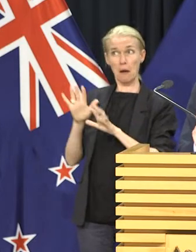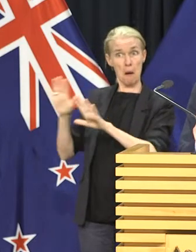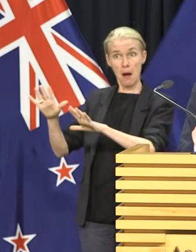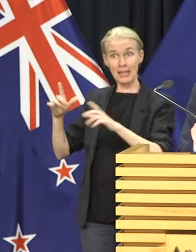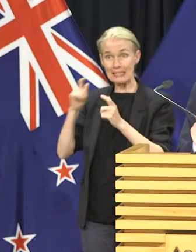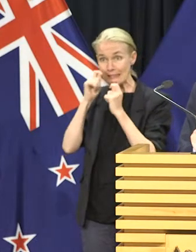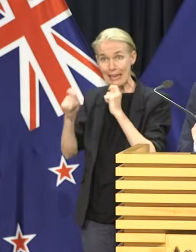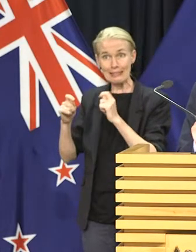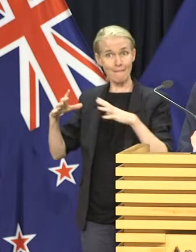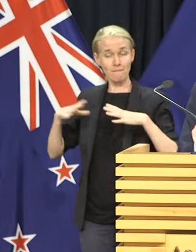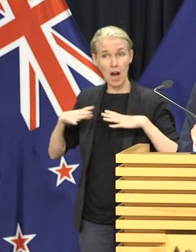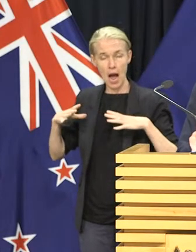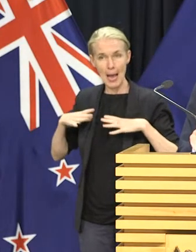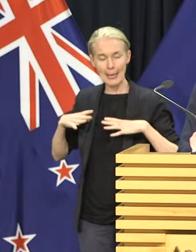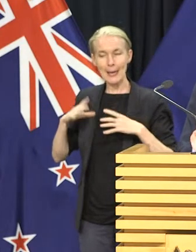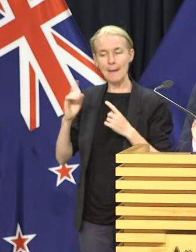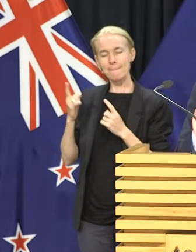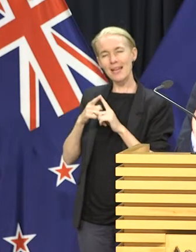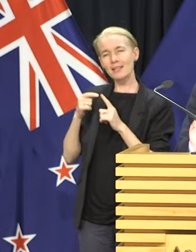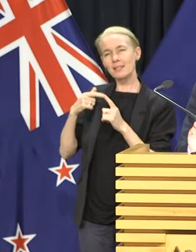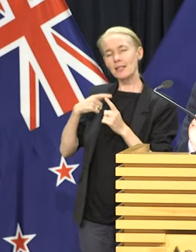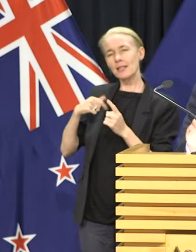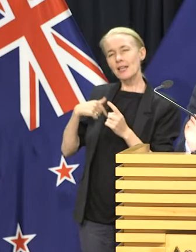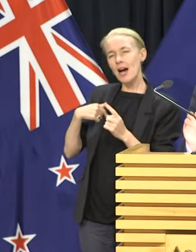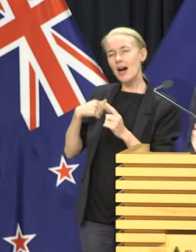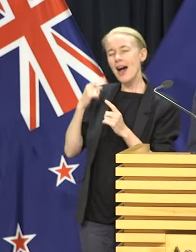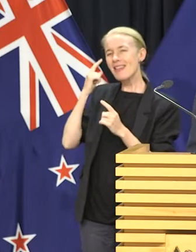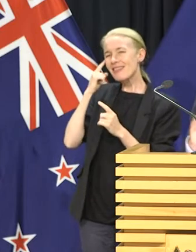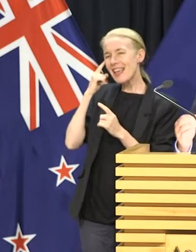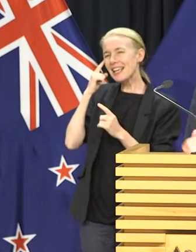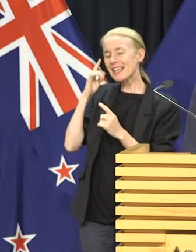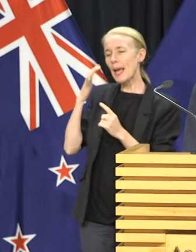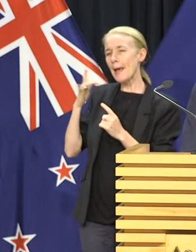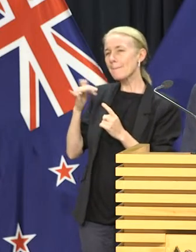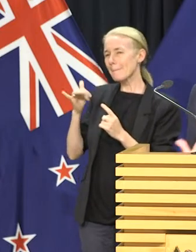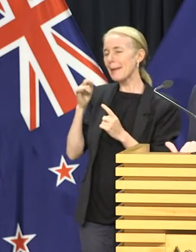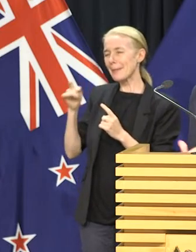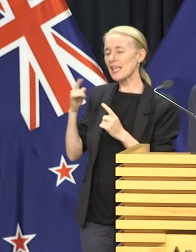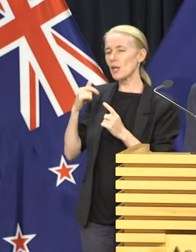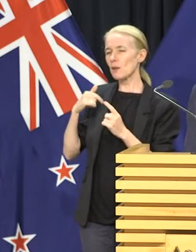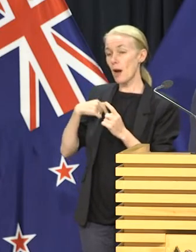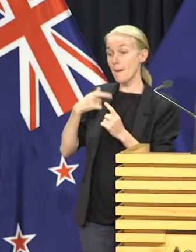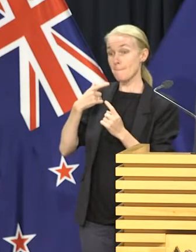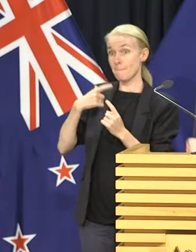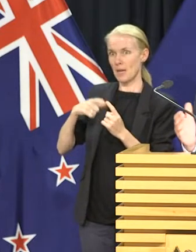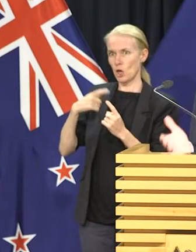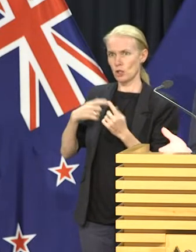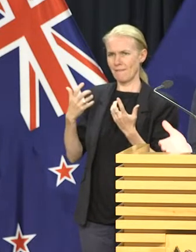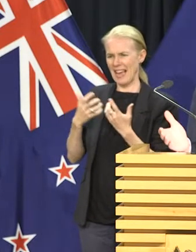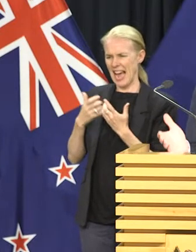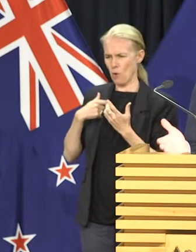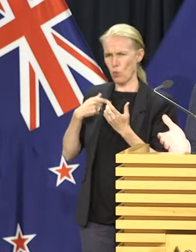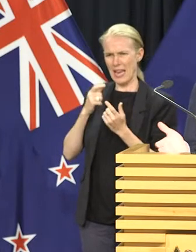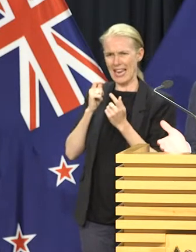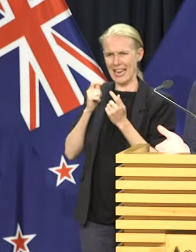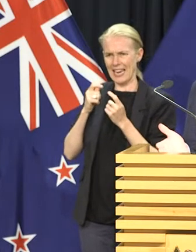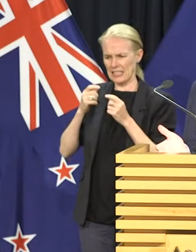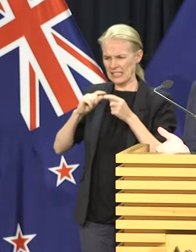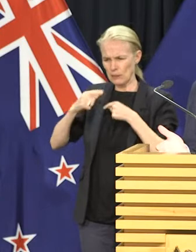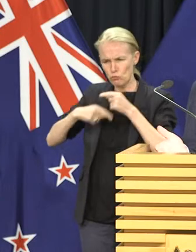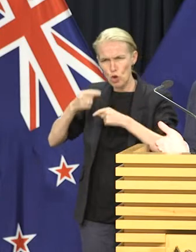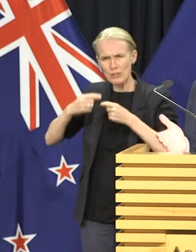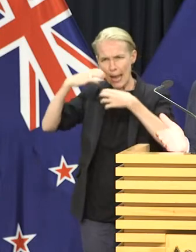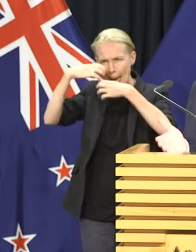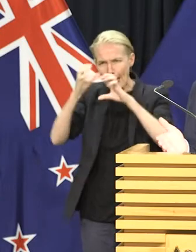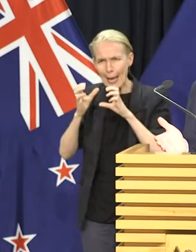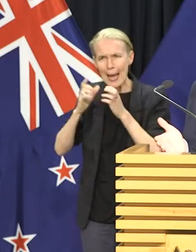their CT value suggests they are being infected post-test and before and during their travel to New Zealand, in particular as they